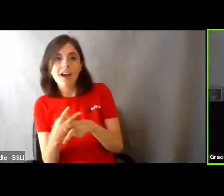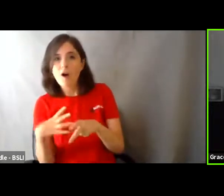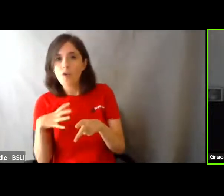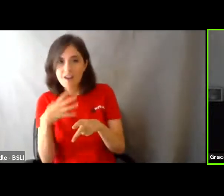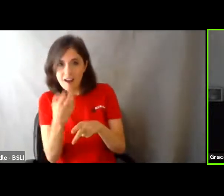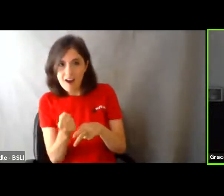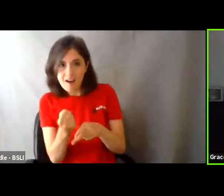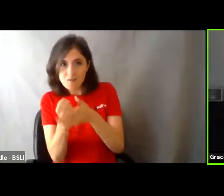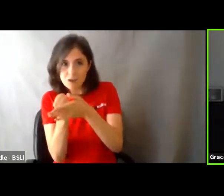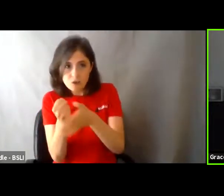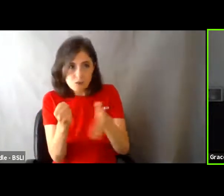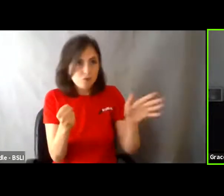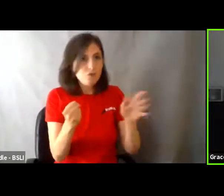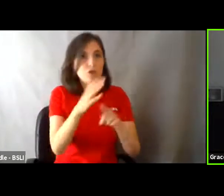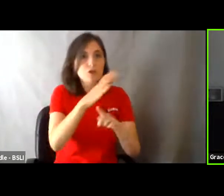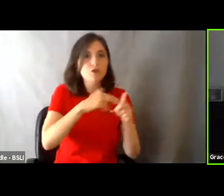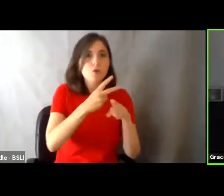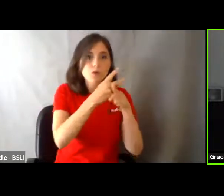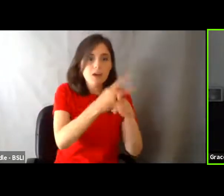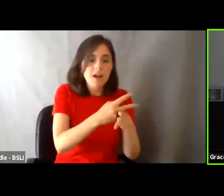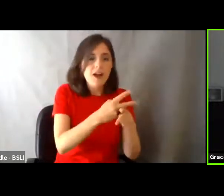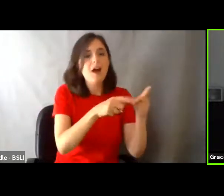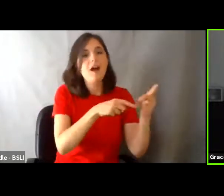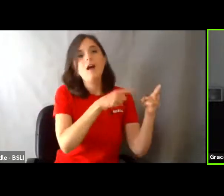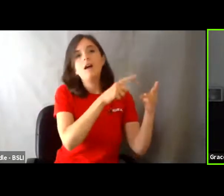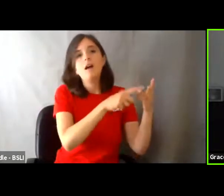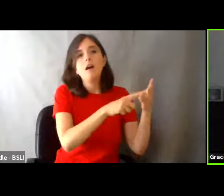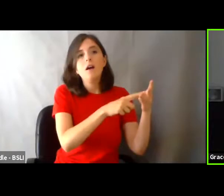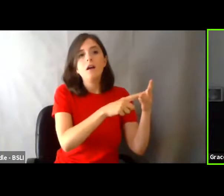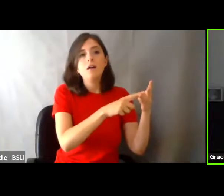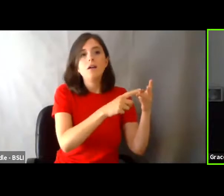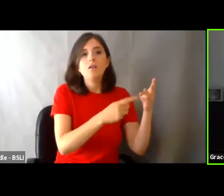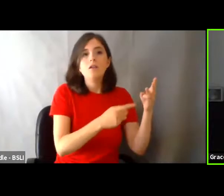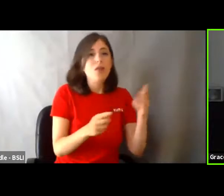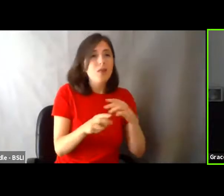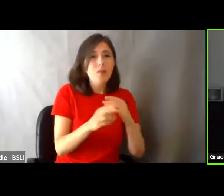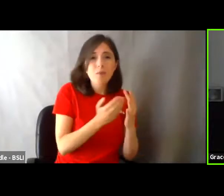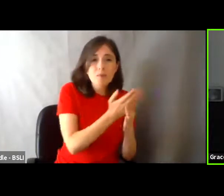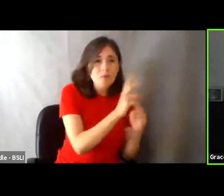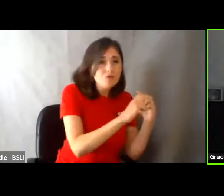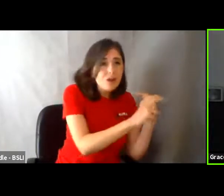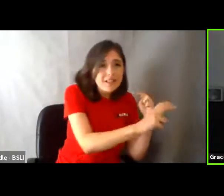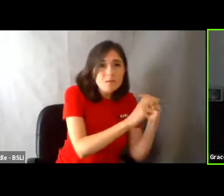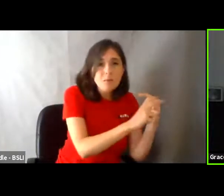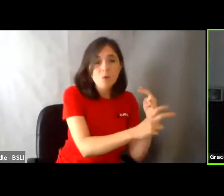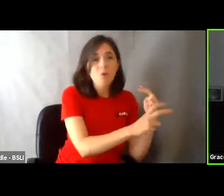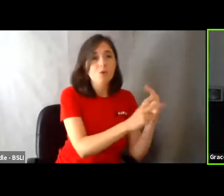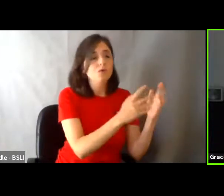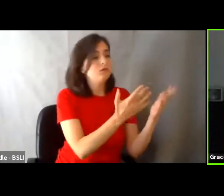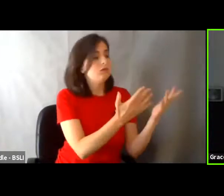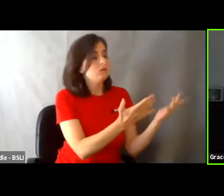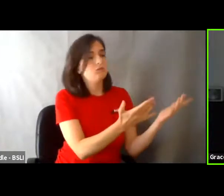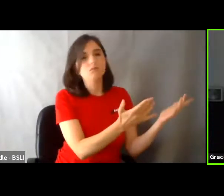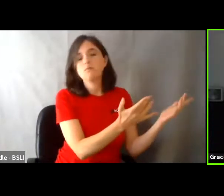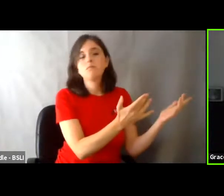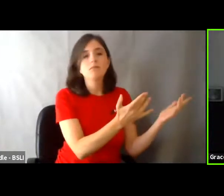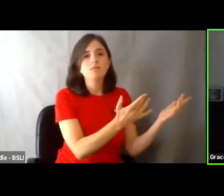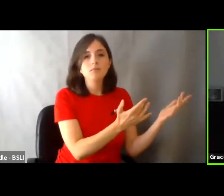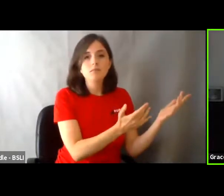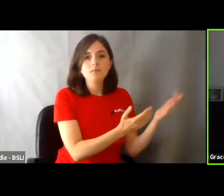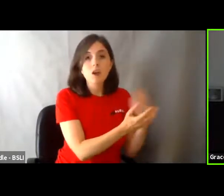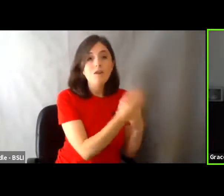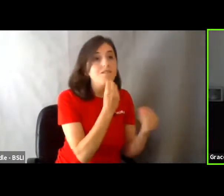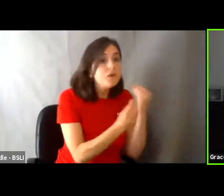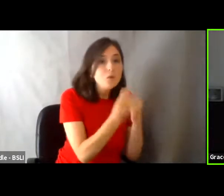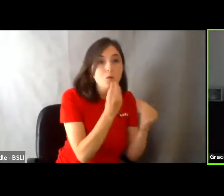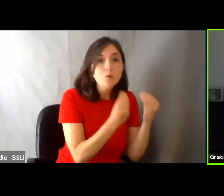applies, through to social care, through to transport, as I said, through to even food, for example,